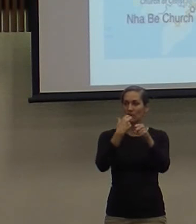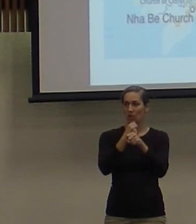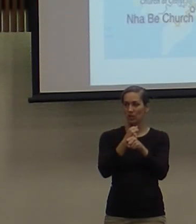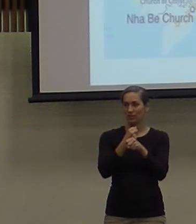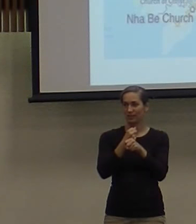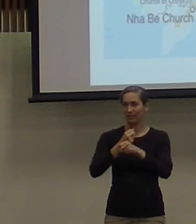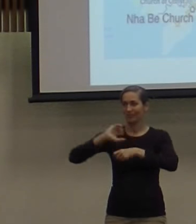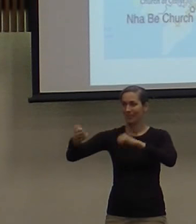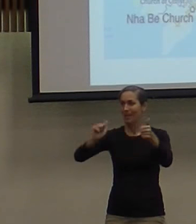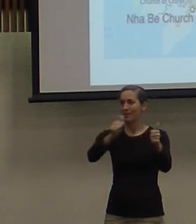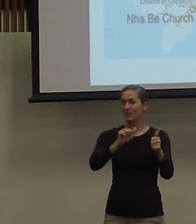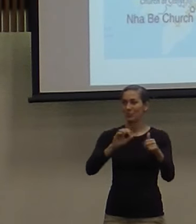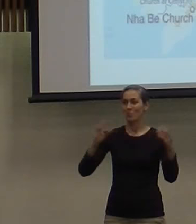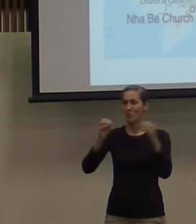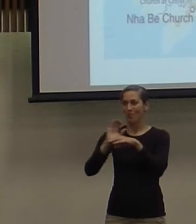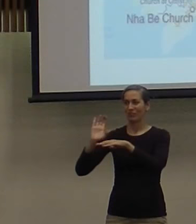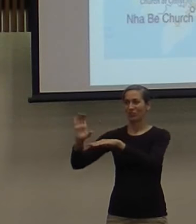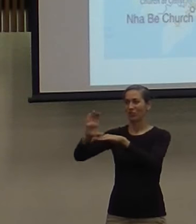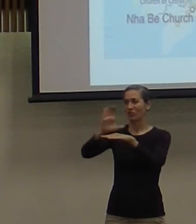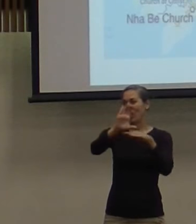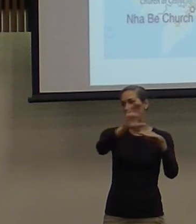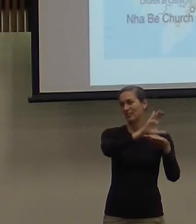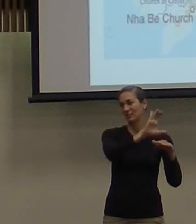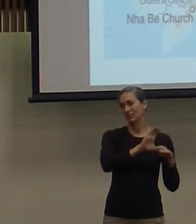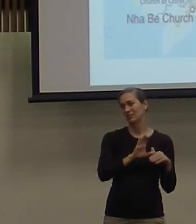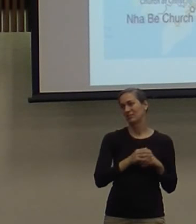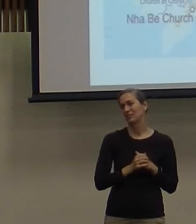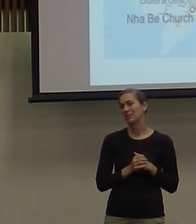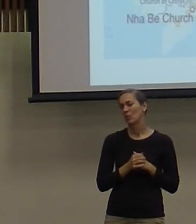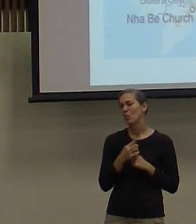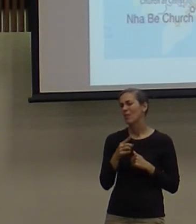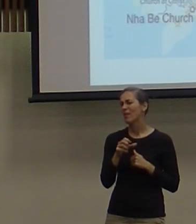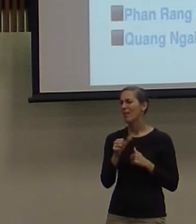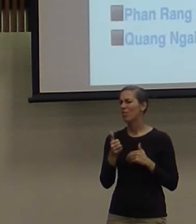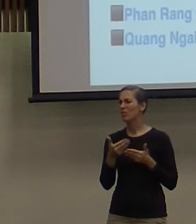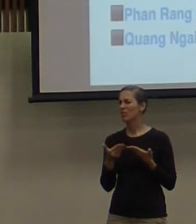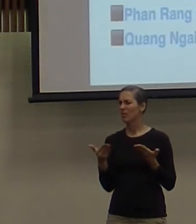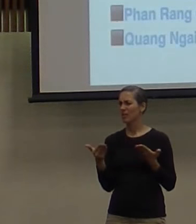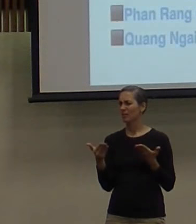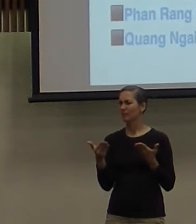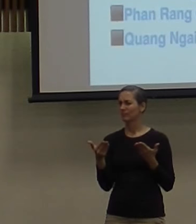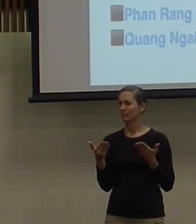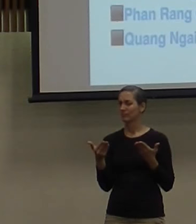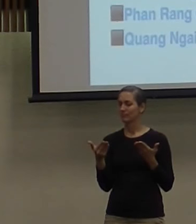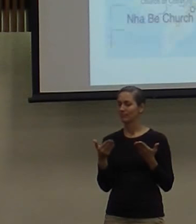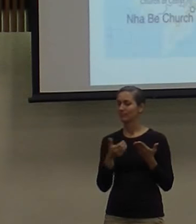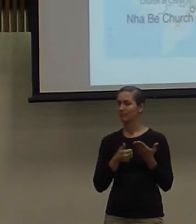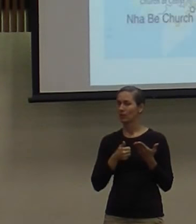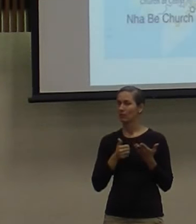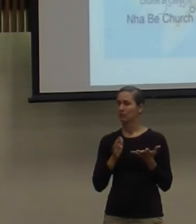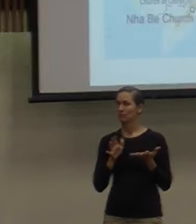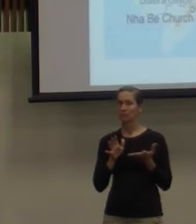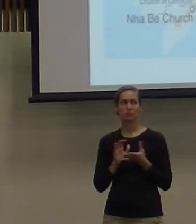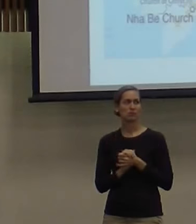4 more churches of Christ. Now, one of the things that I would like to mention is, sorry,